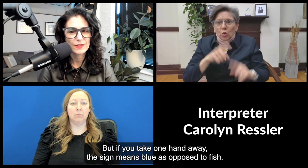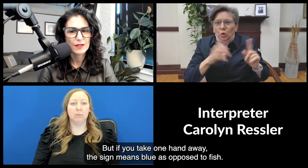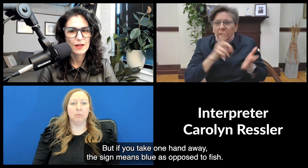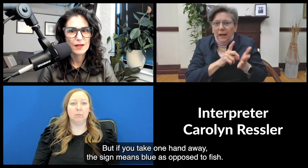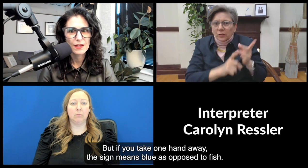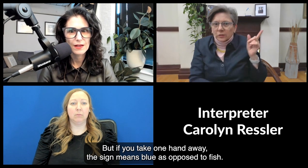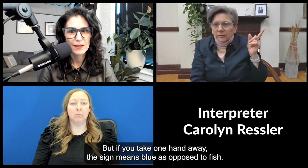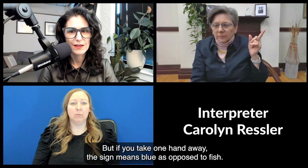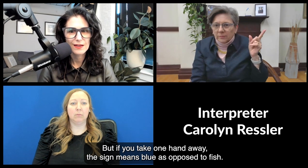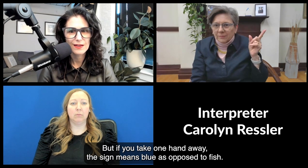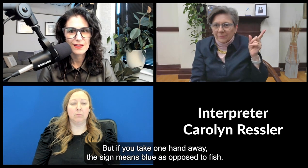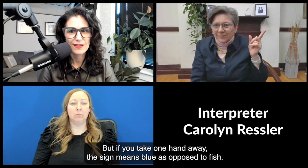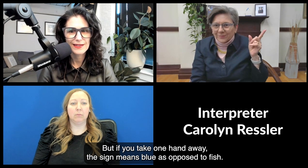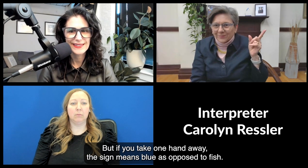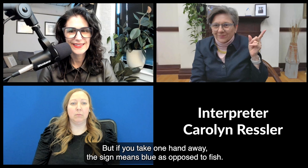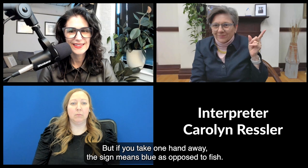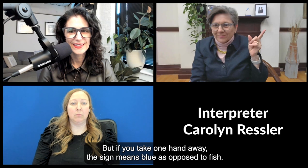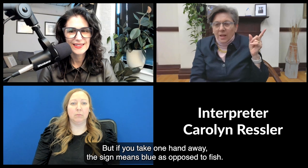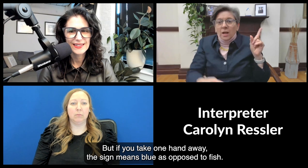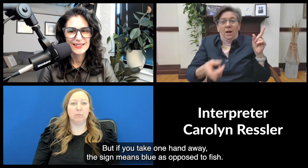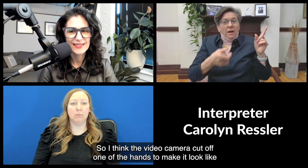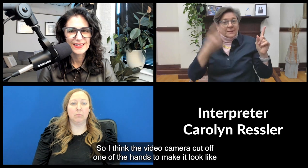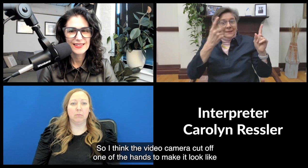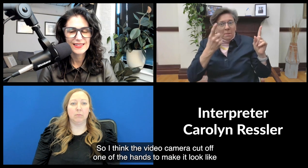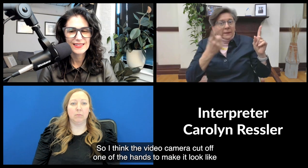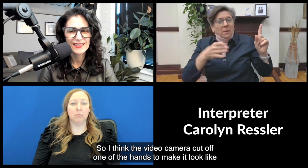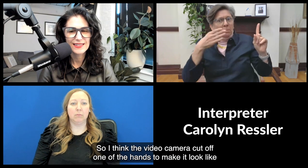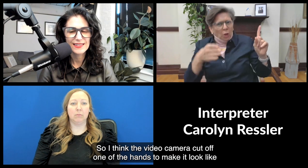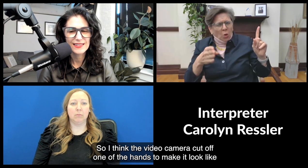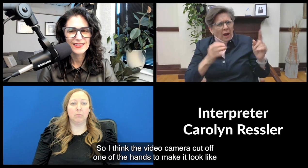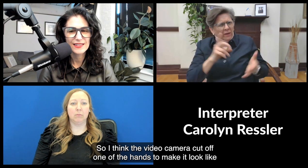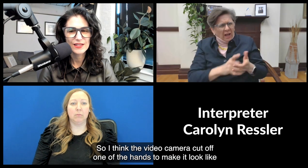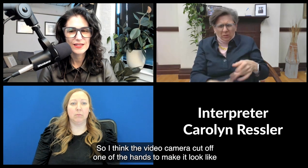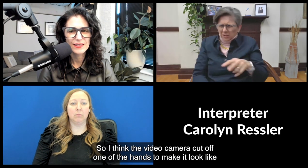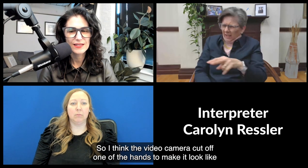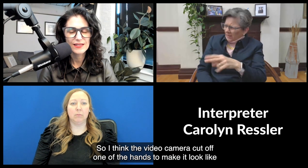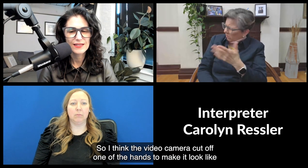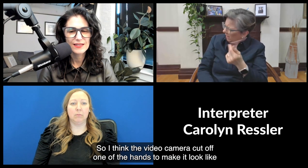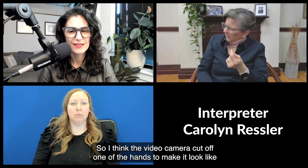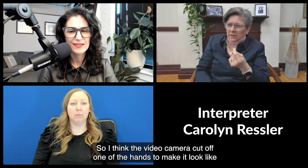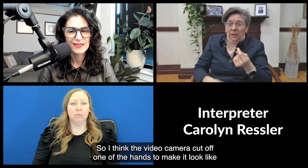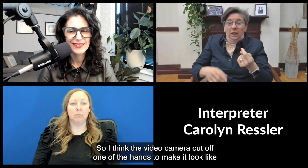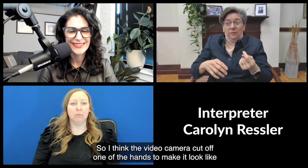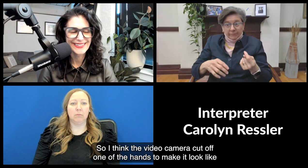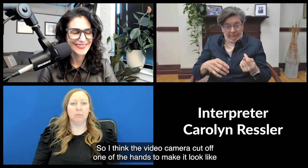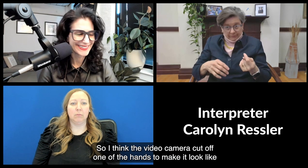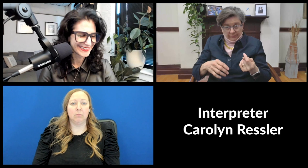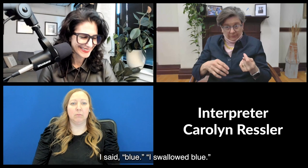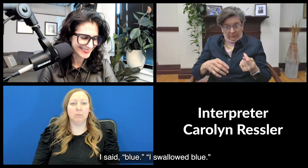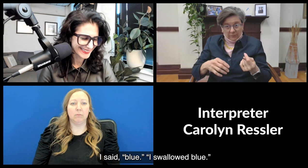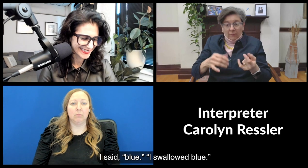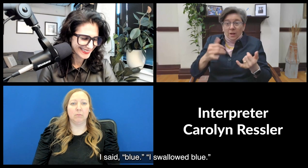production of the sign. But if you take one hand away, the sign means blue as opposed to fish. So I think the video camera cut off